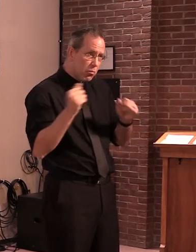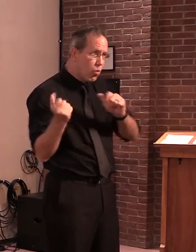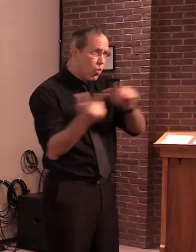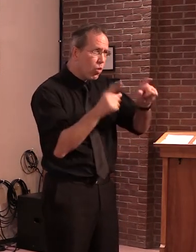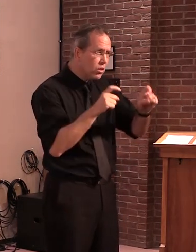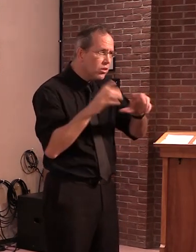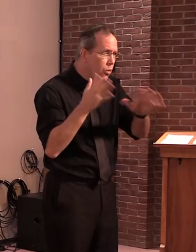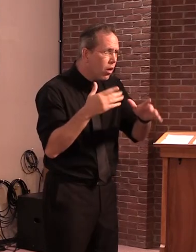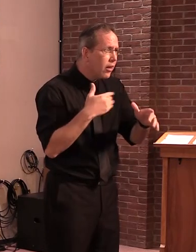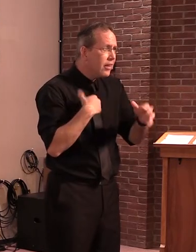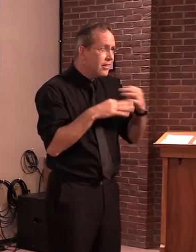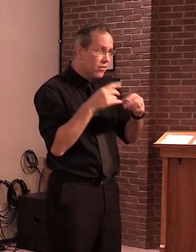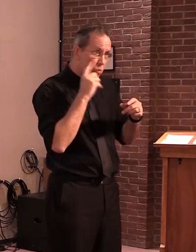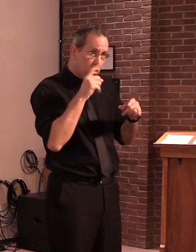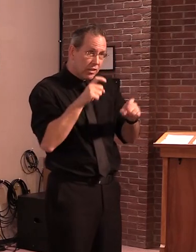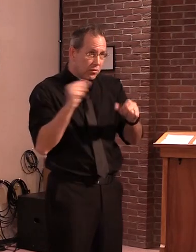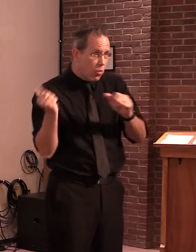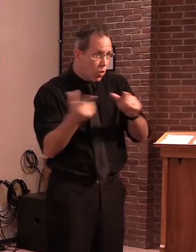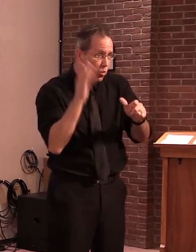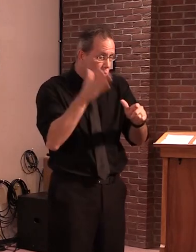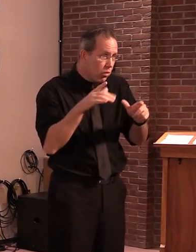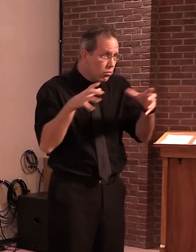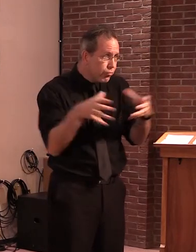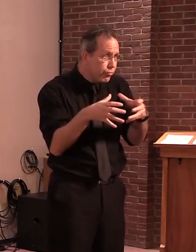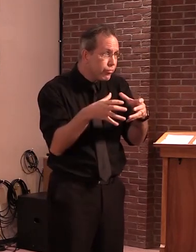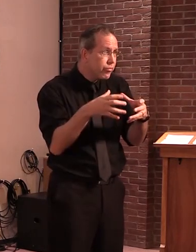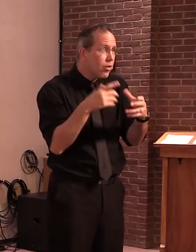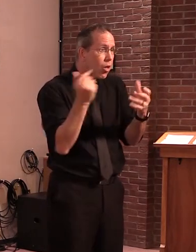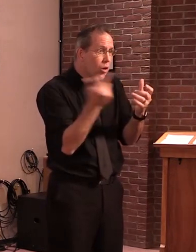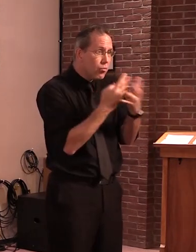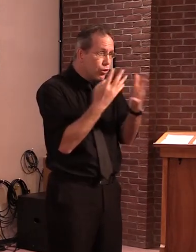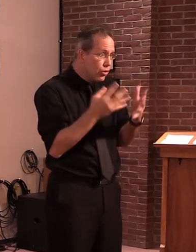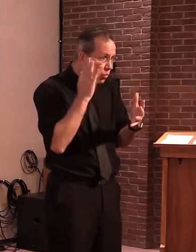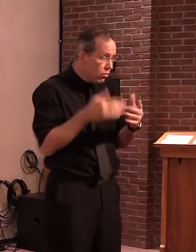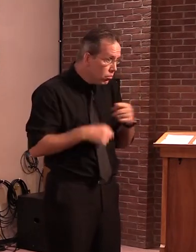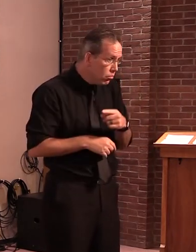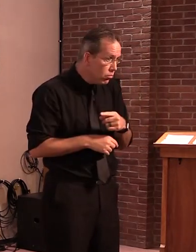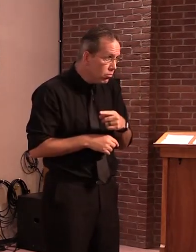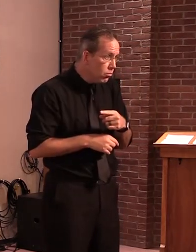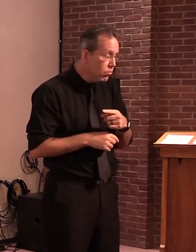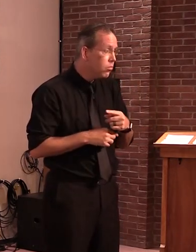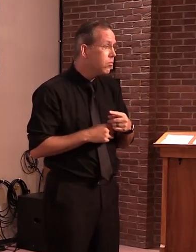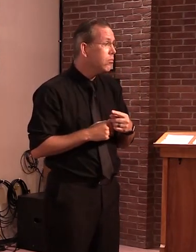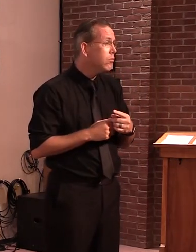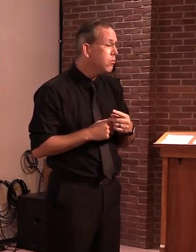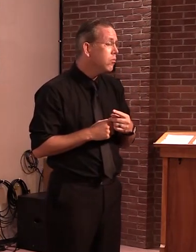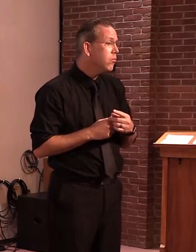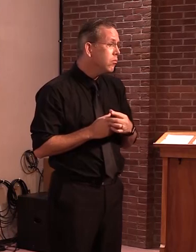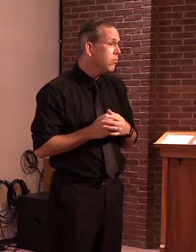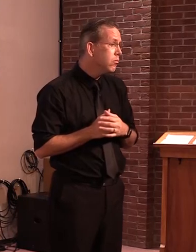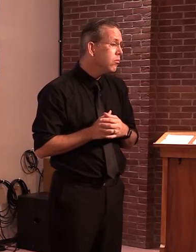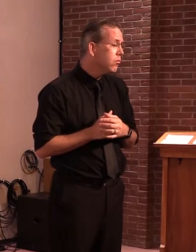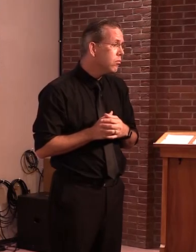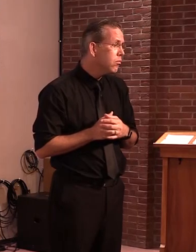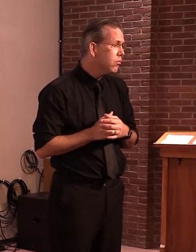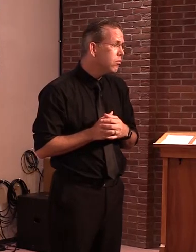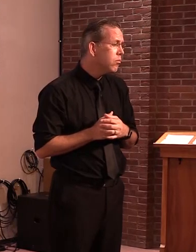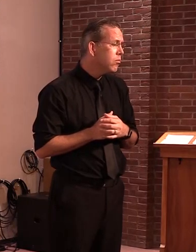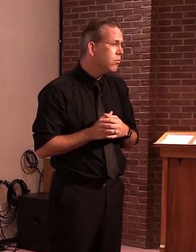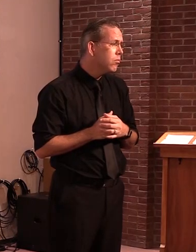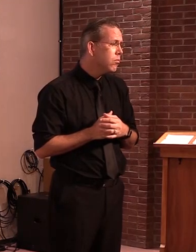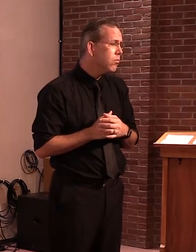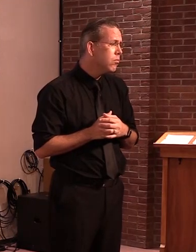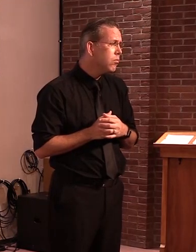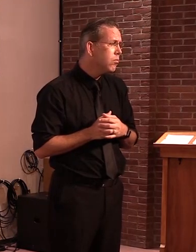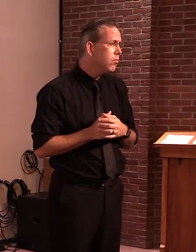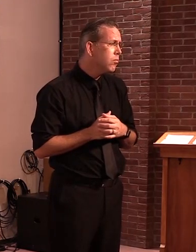this is going to happen? Well, right now, the Vermont prisoners are in what I understand